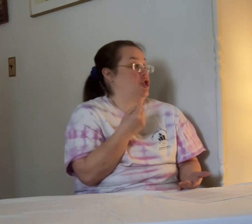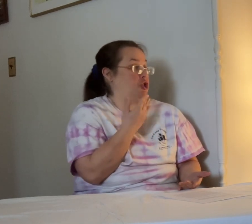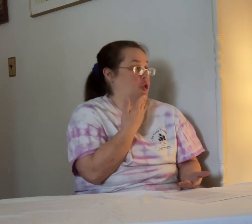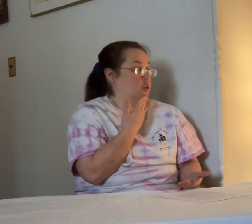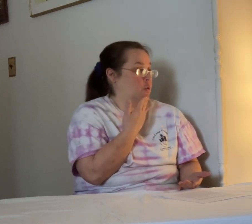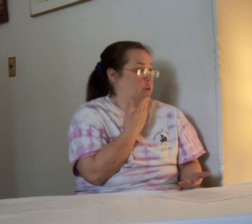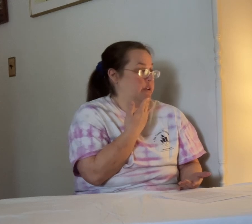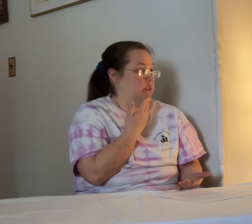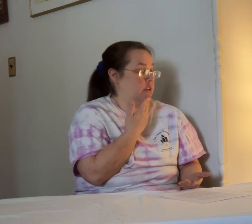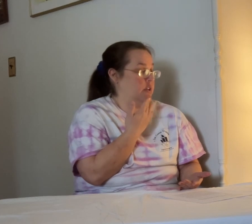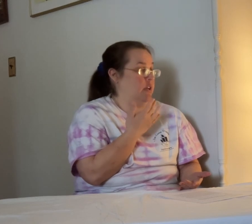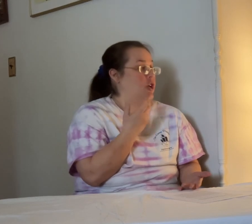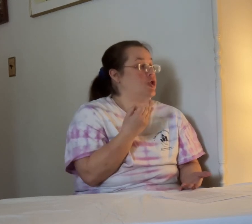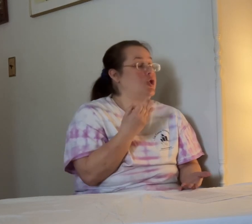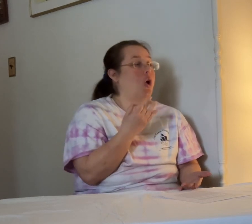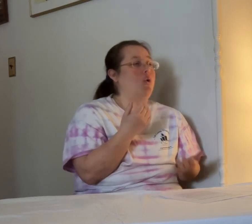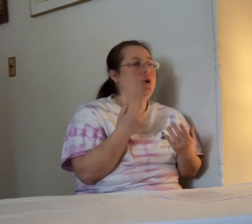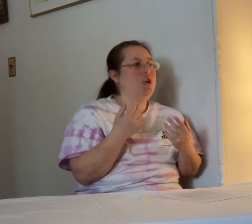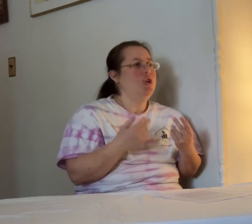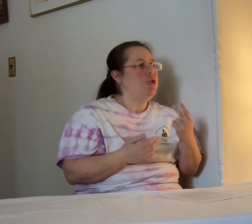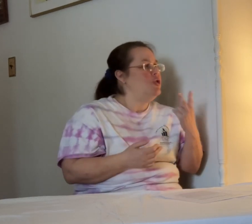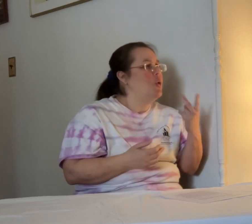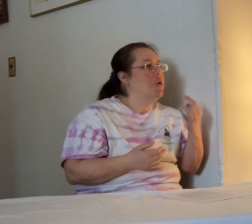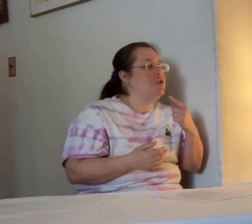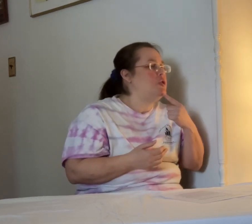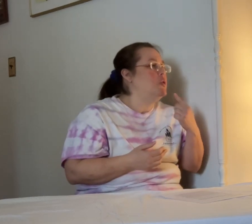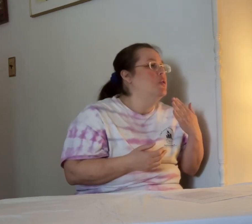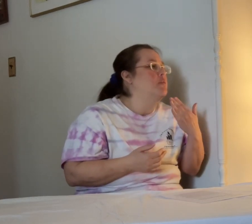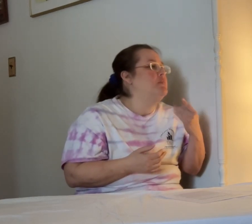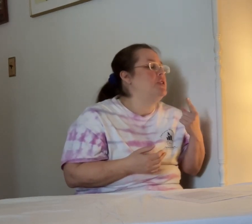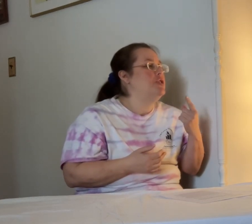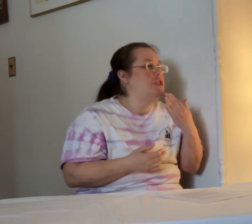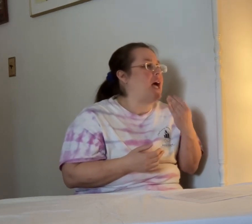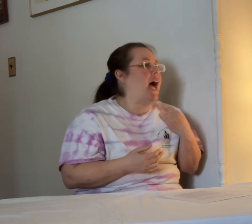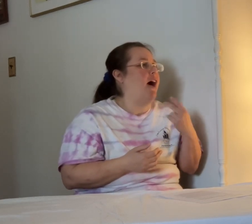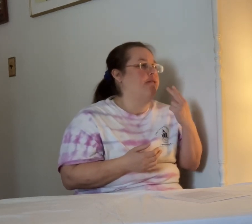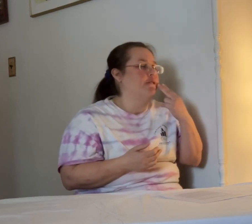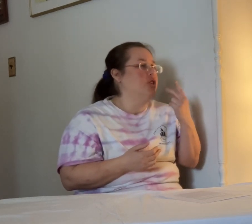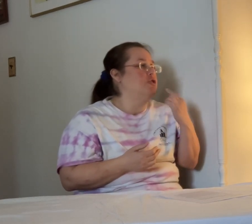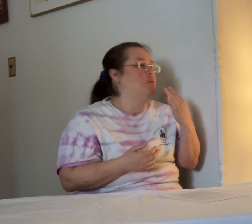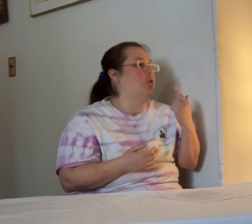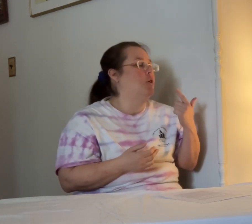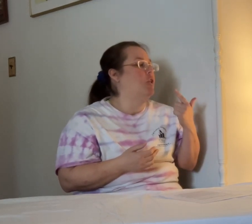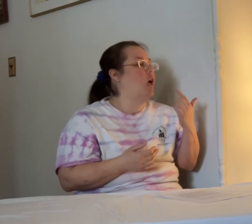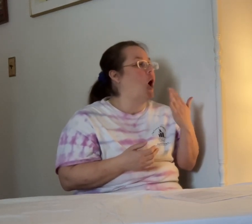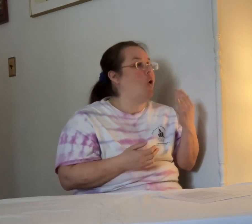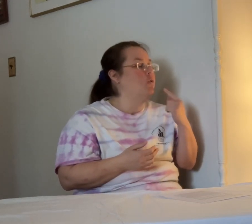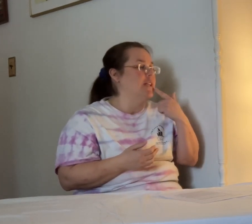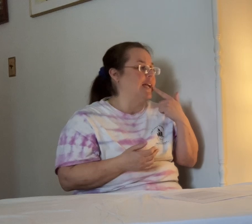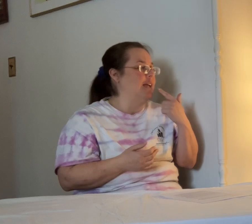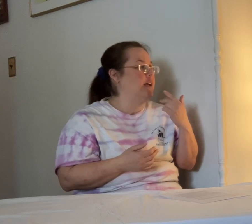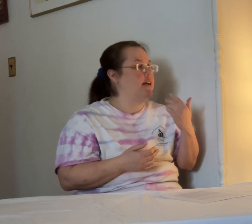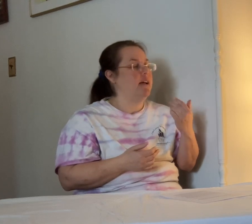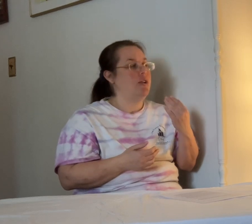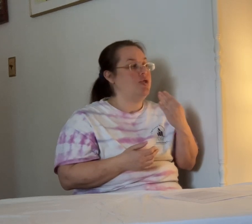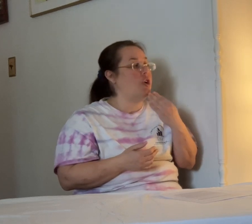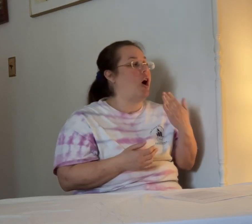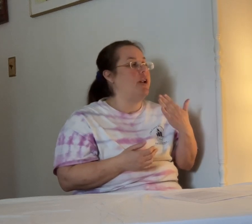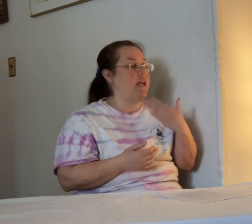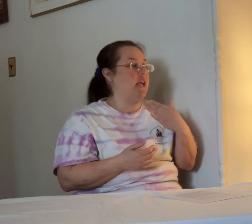to. So you're doomed to have virtual only, not